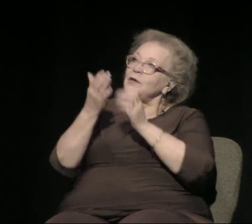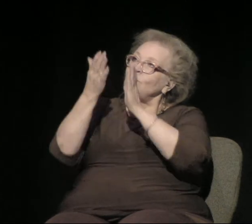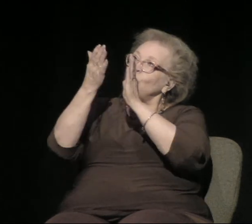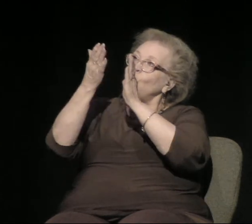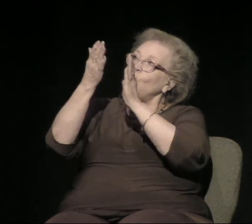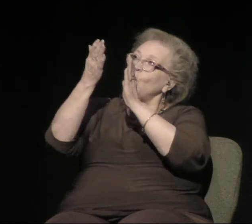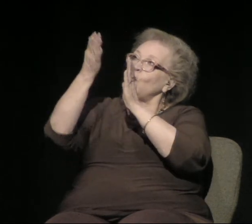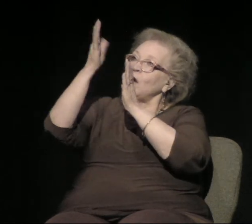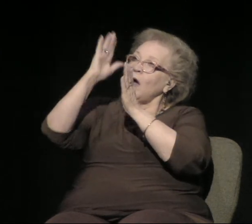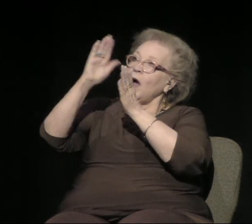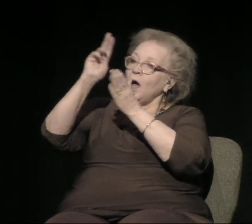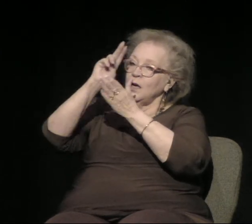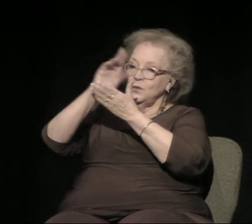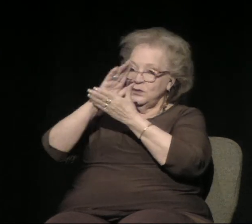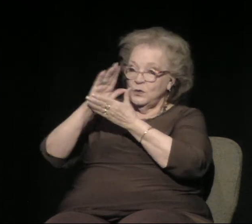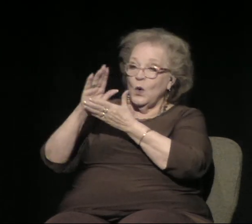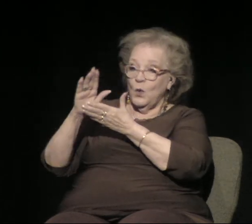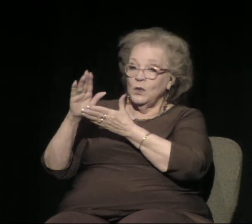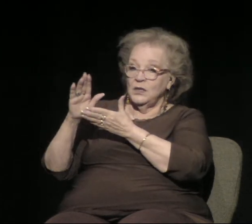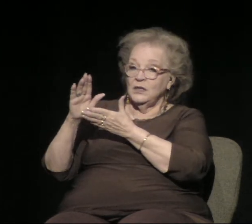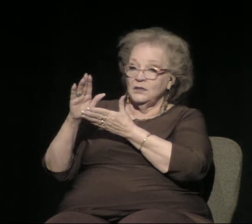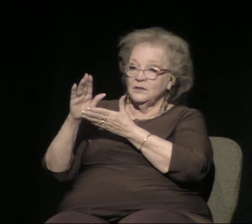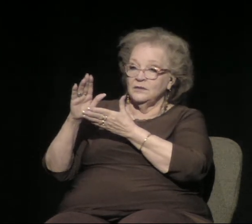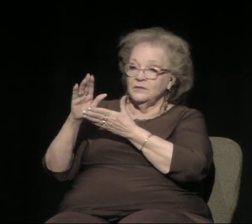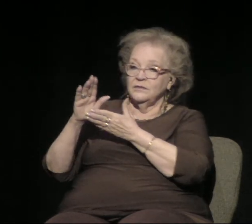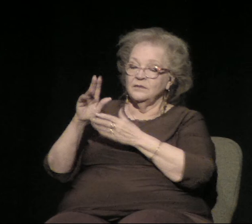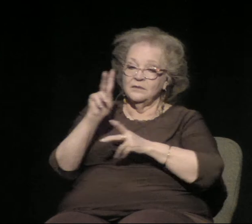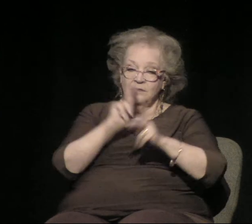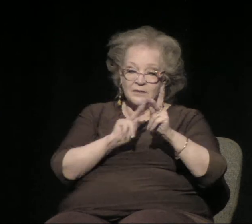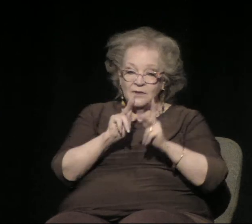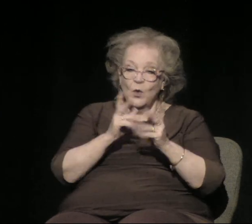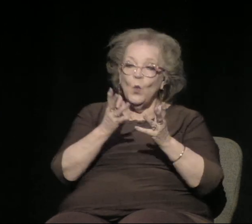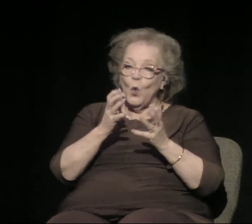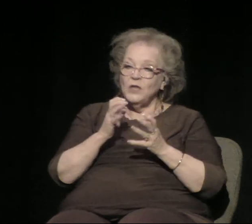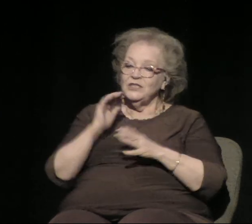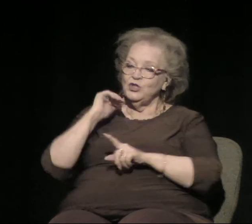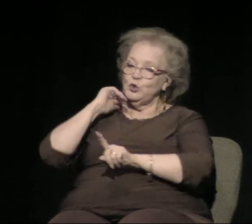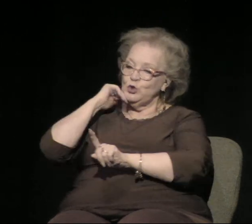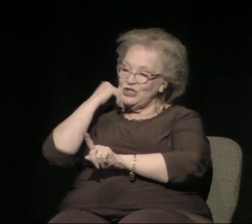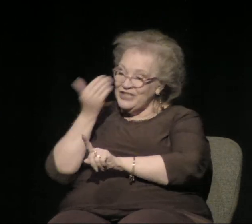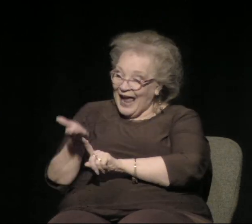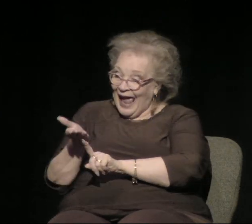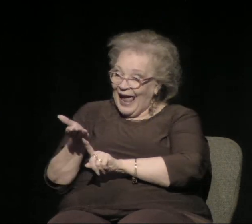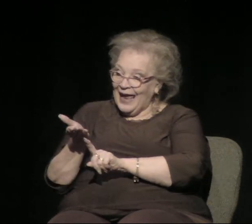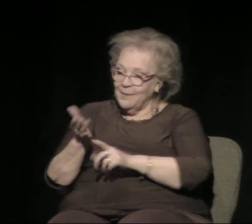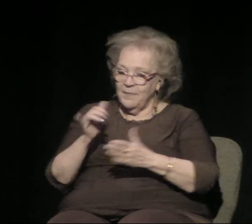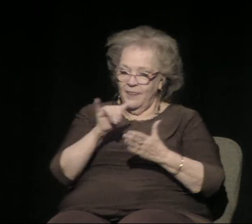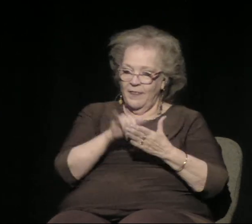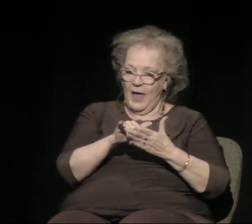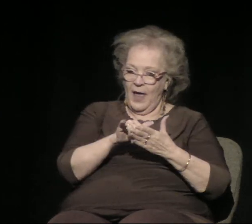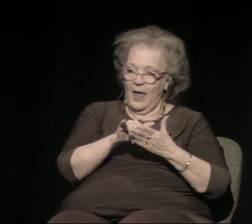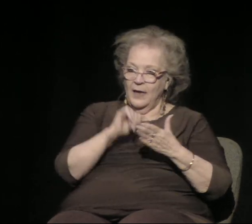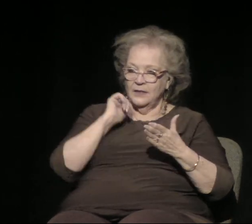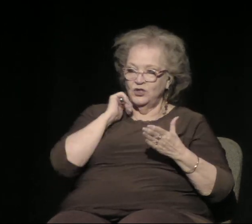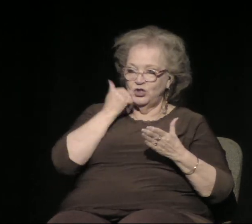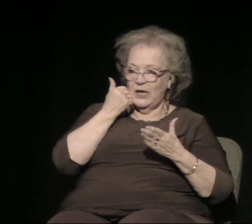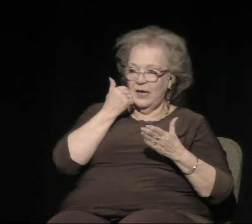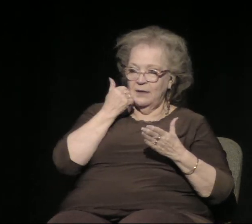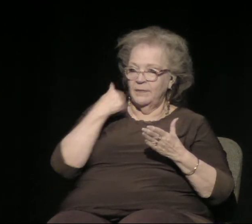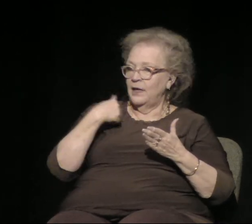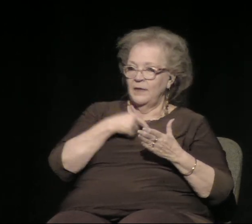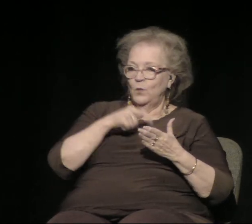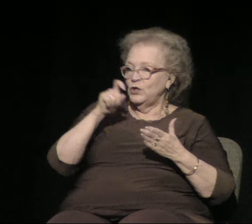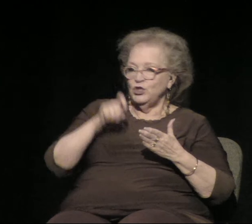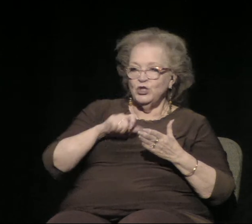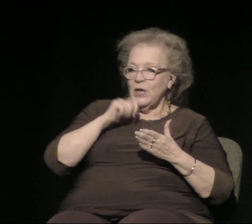But it seems like our society wants to shame shame, and that we shouldn't use that word. And I think